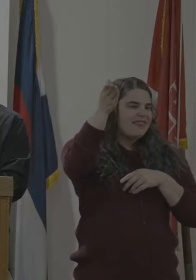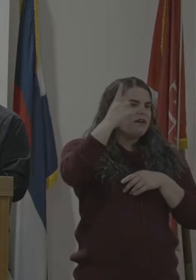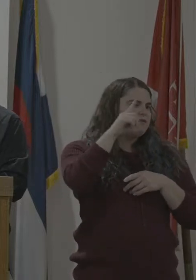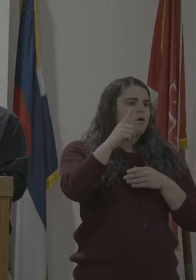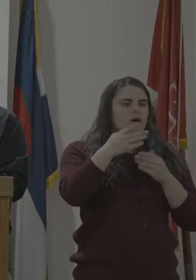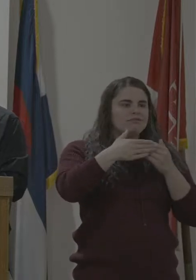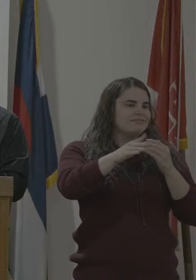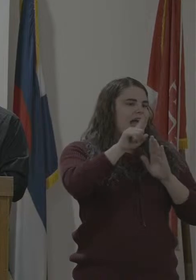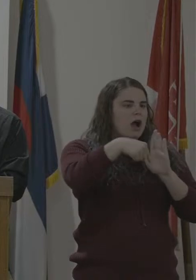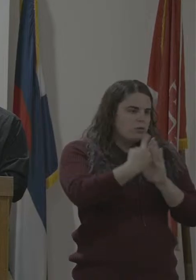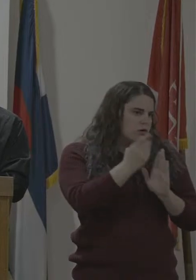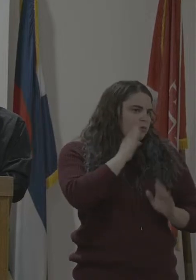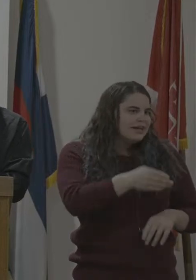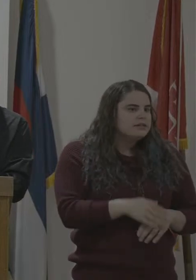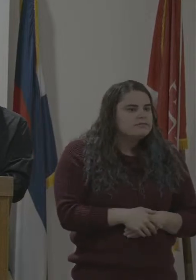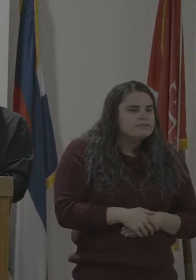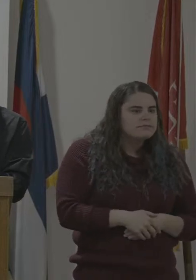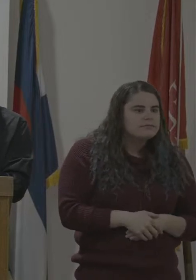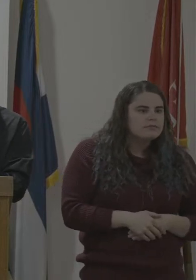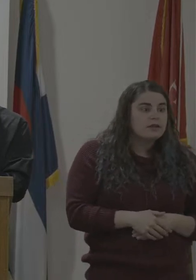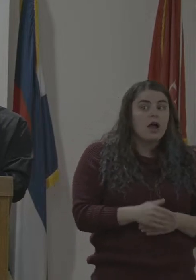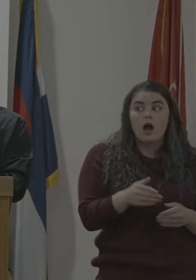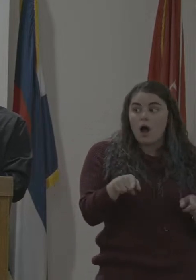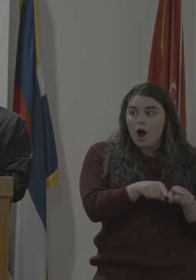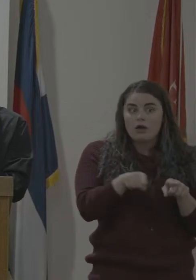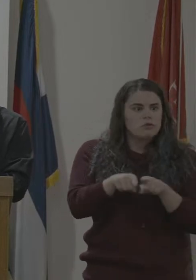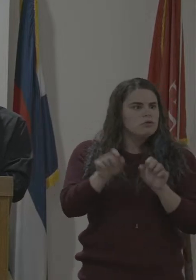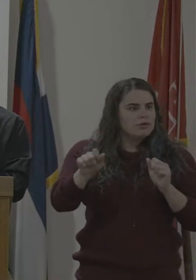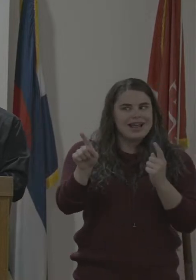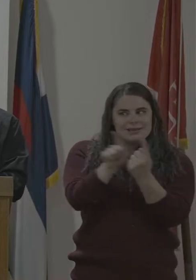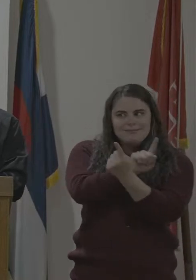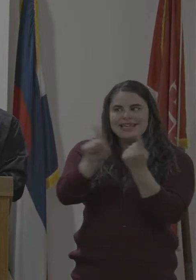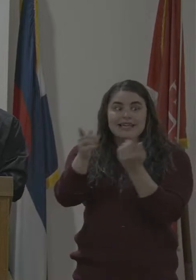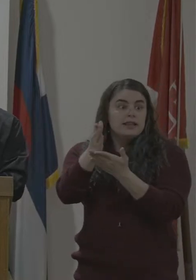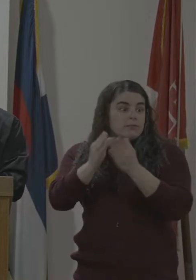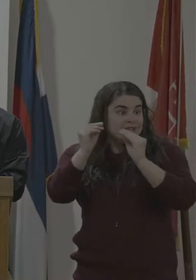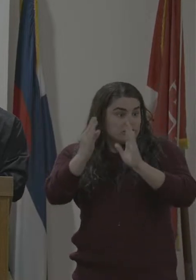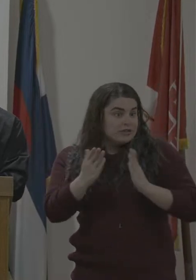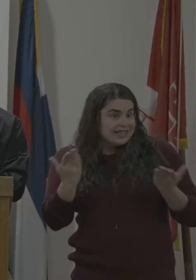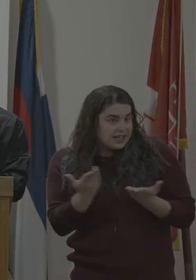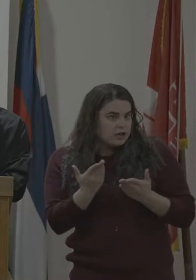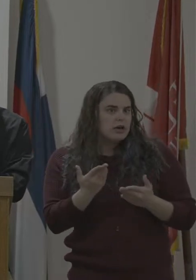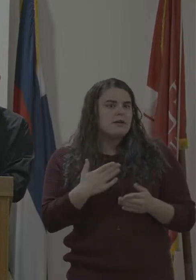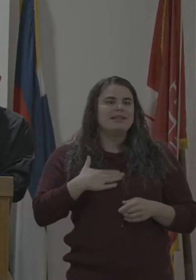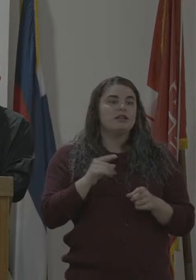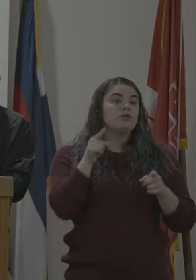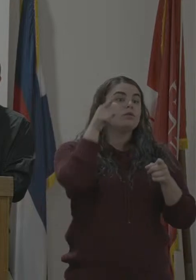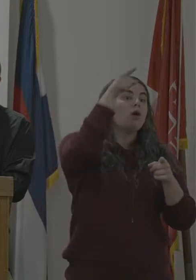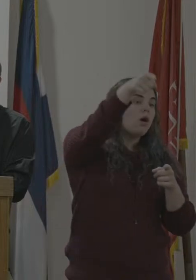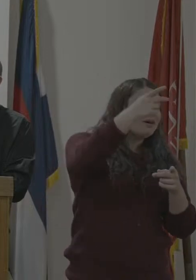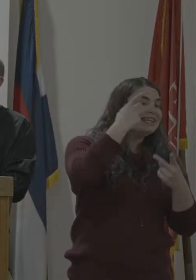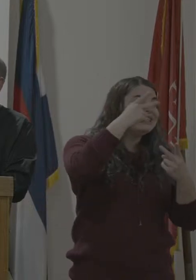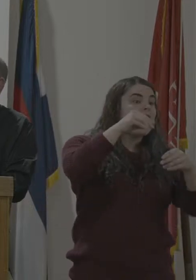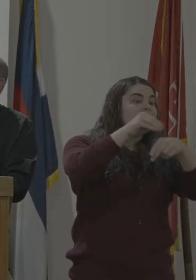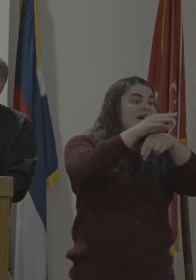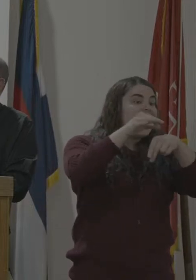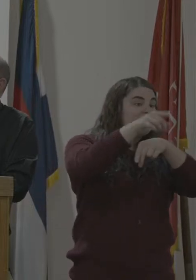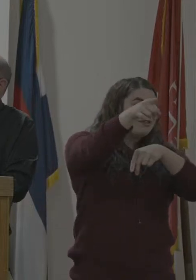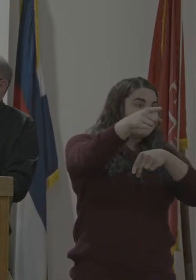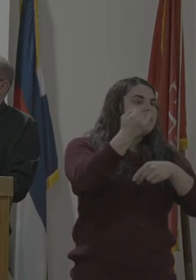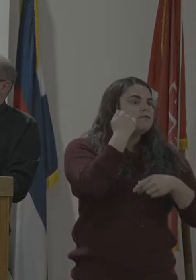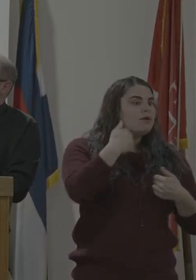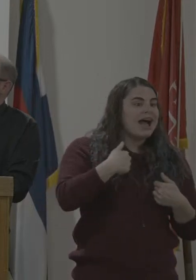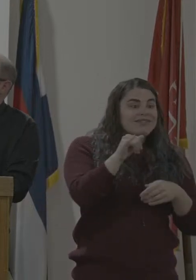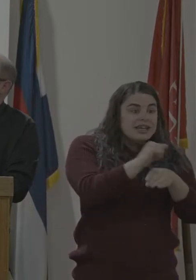hour. You're also welcome to meet some of the instructors that are here. Please go see advising back there with Callie, internship